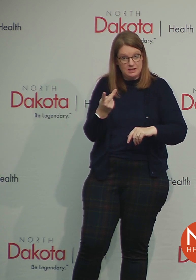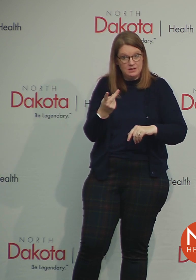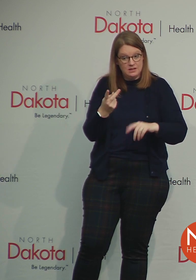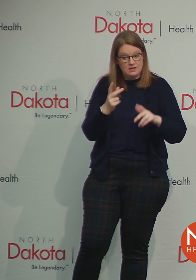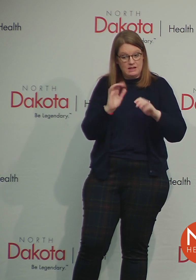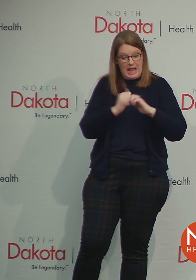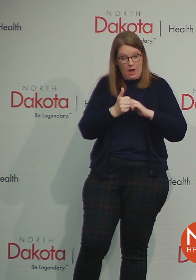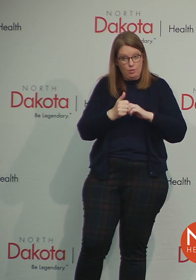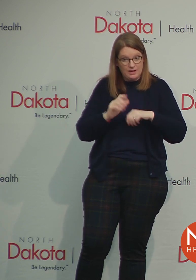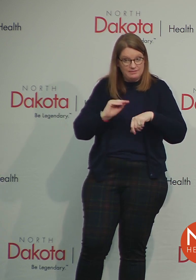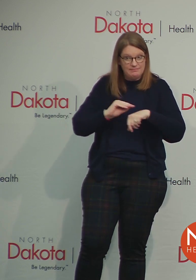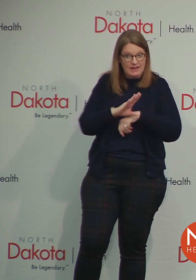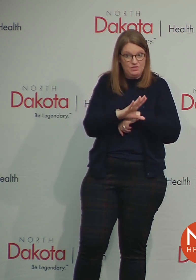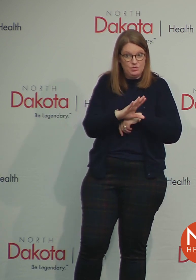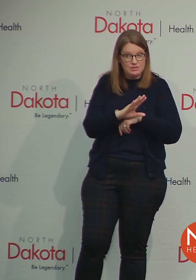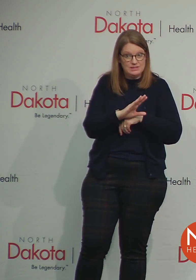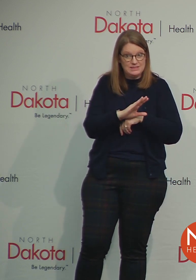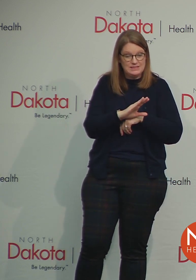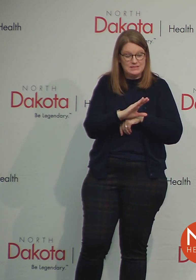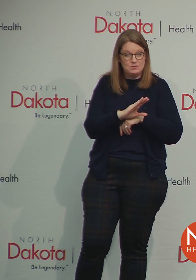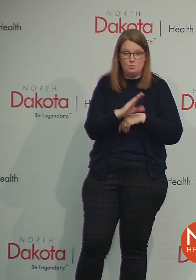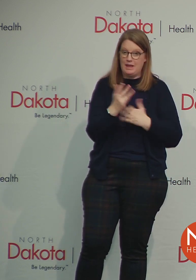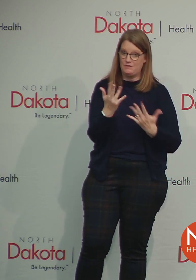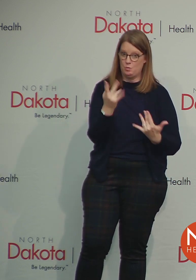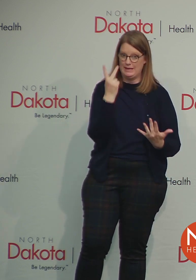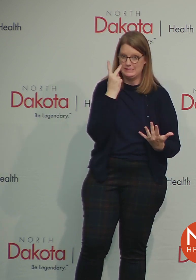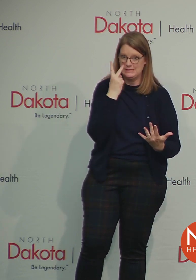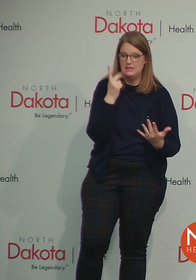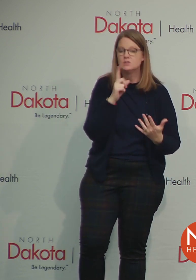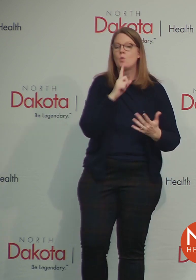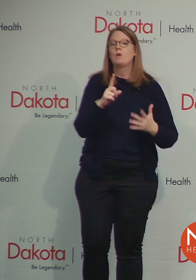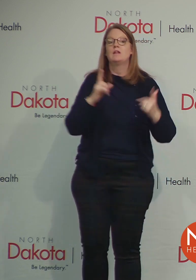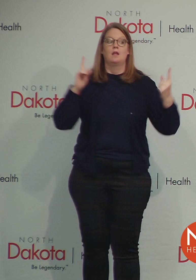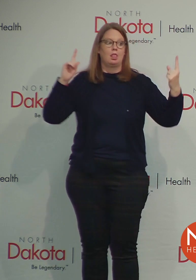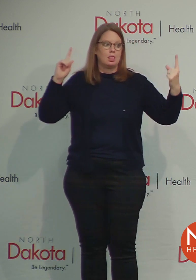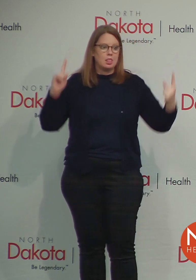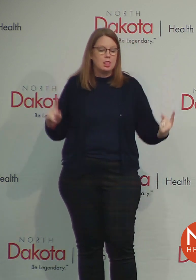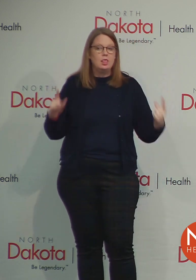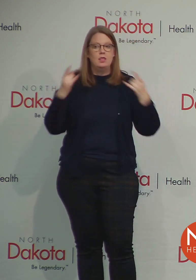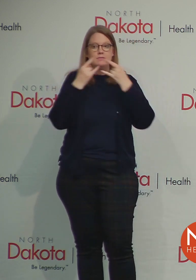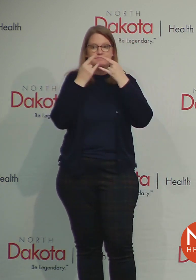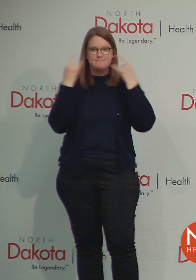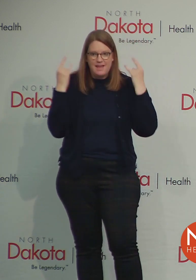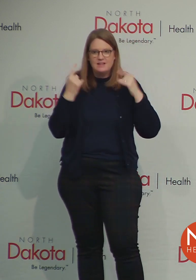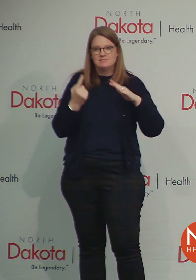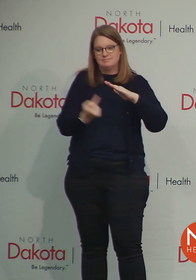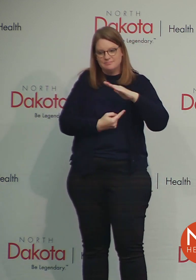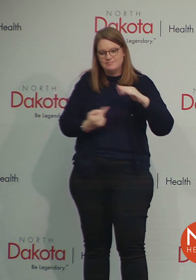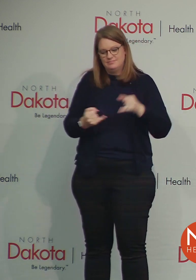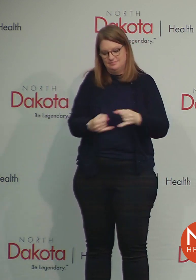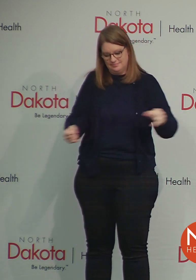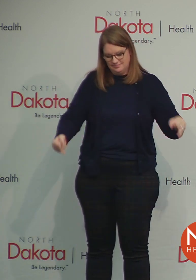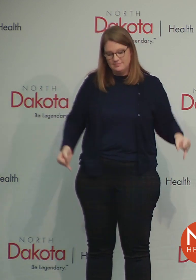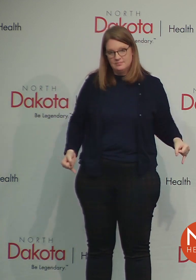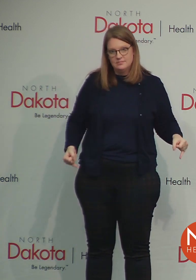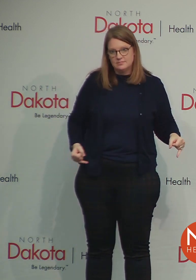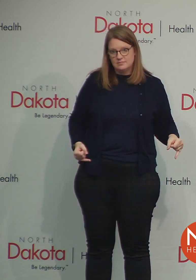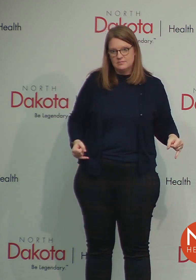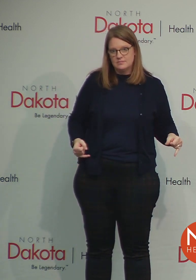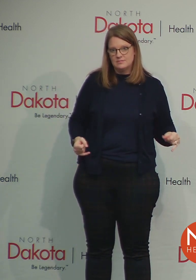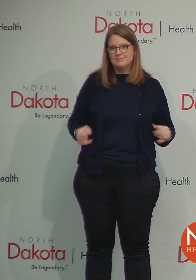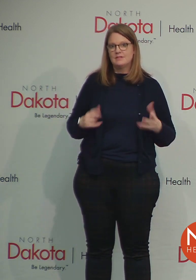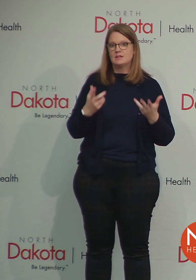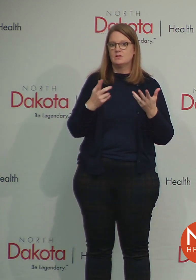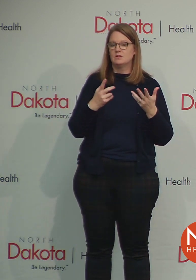will have. And so I just want to stress to continue those measures until we have a majority of our population